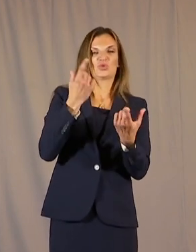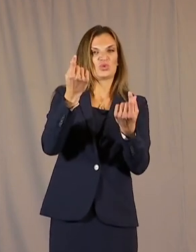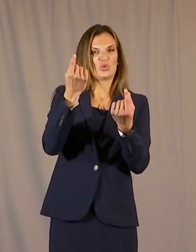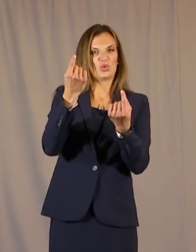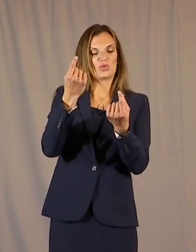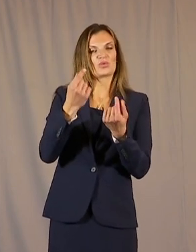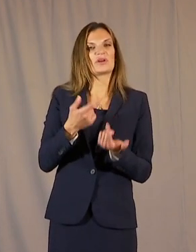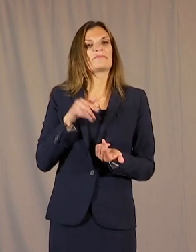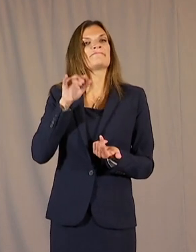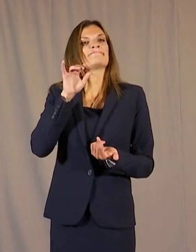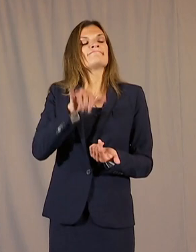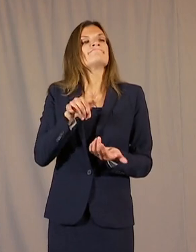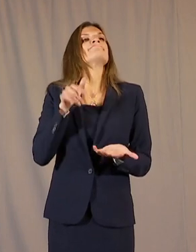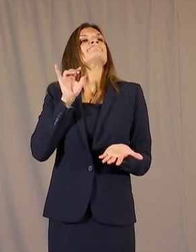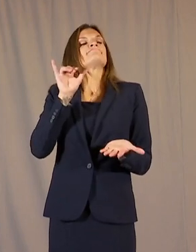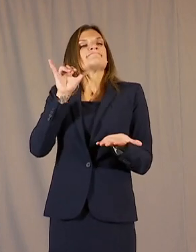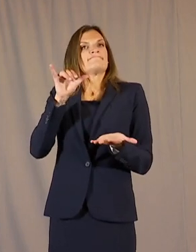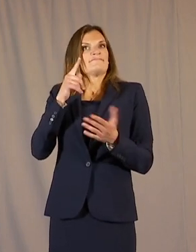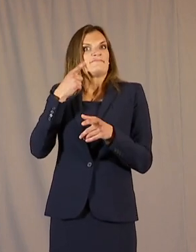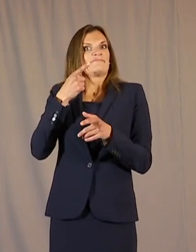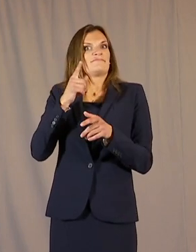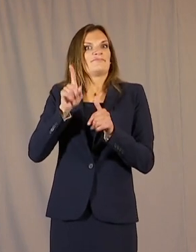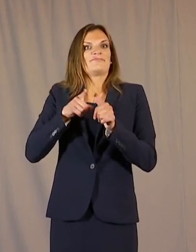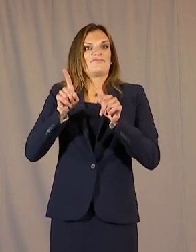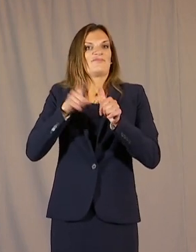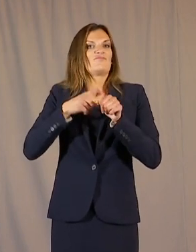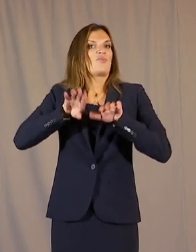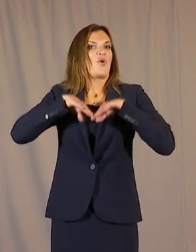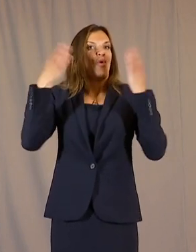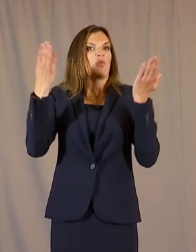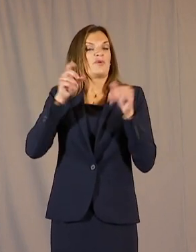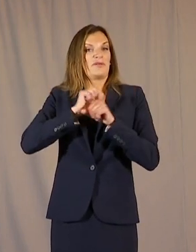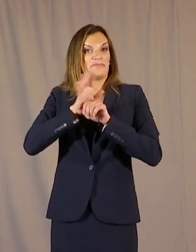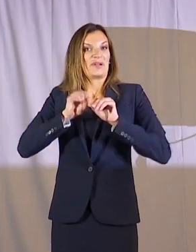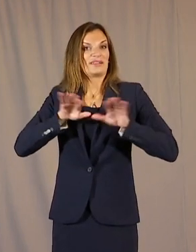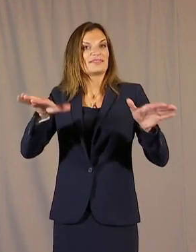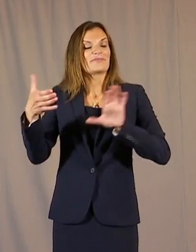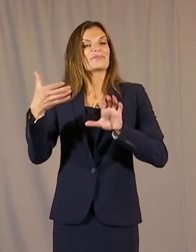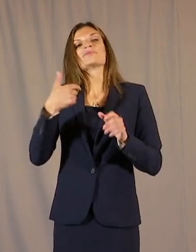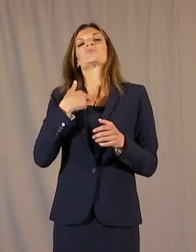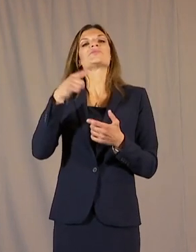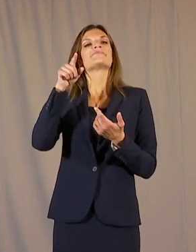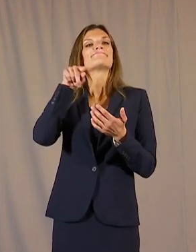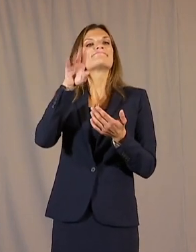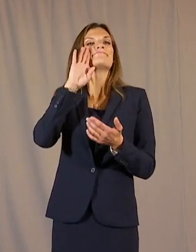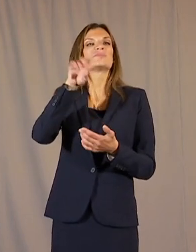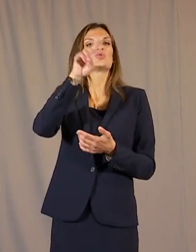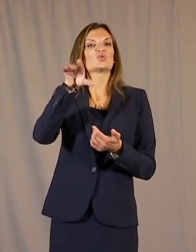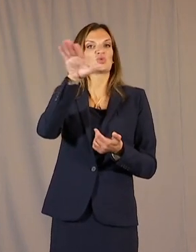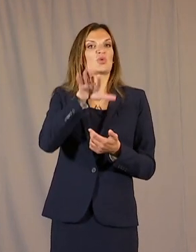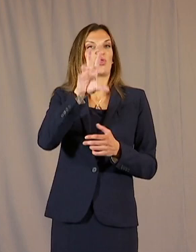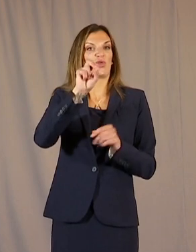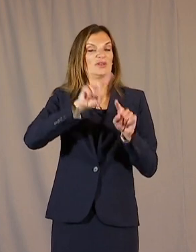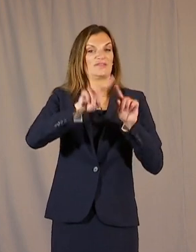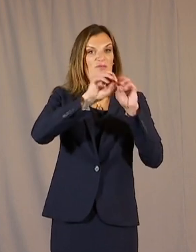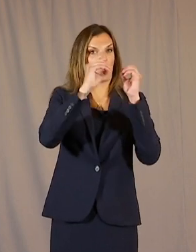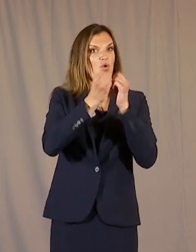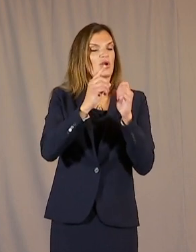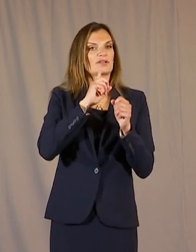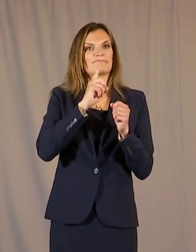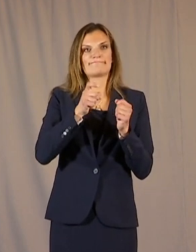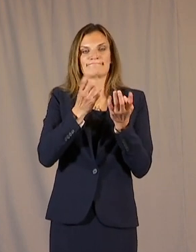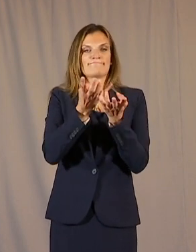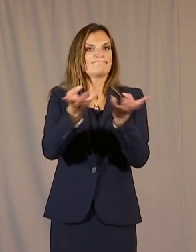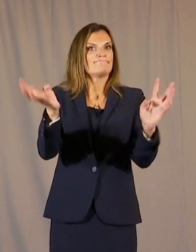to? And so we learned very early, and certainly in the Detroit area, we pulled together some 30 organizations, came together to